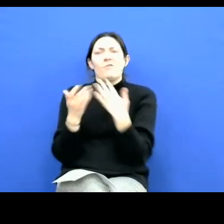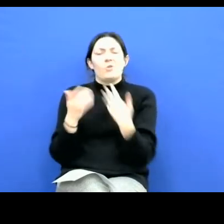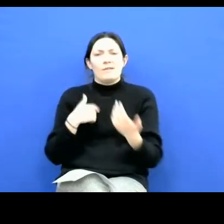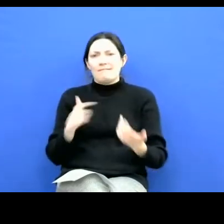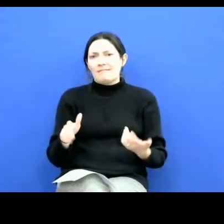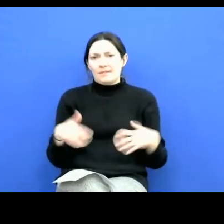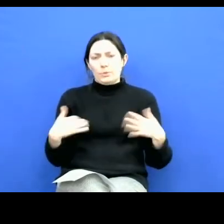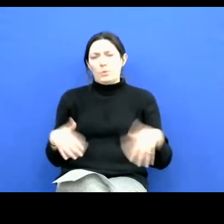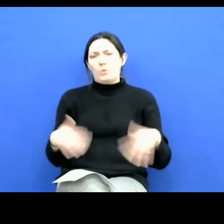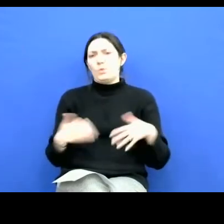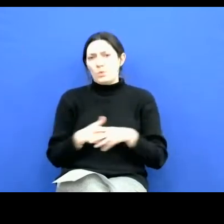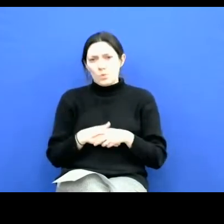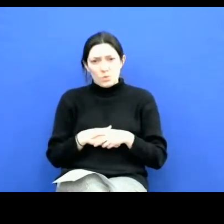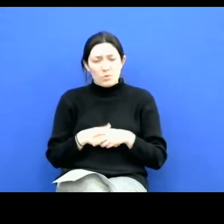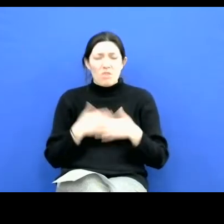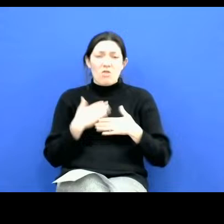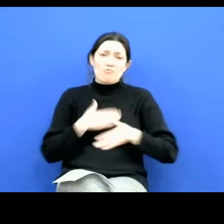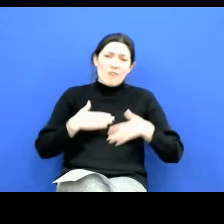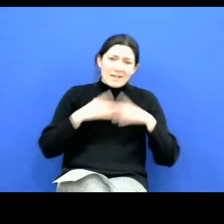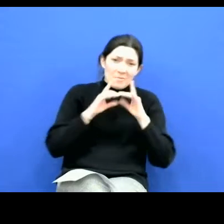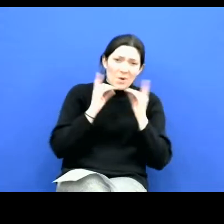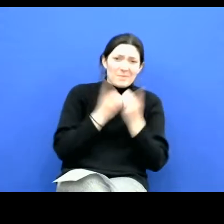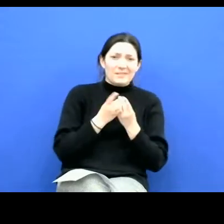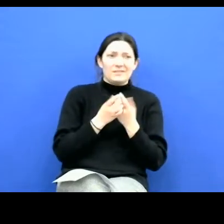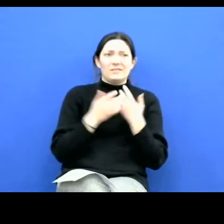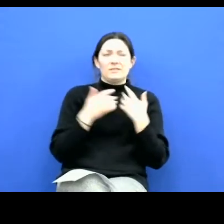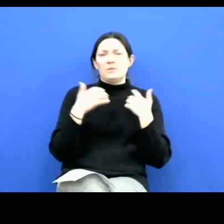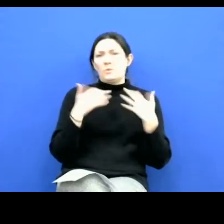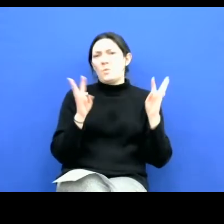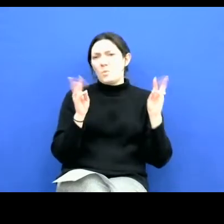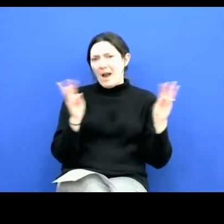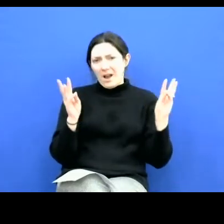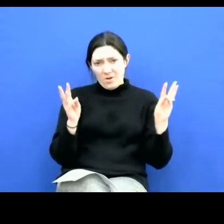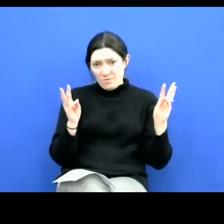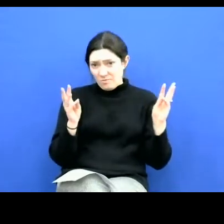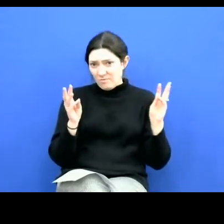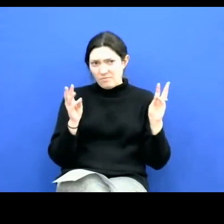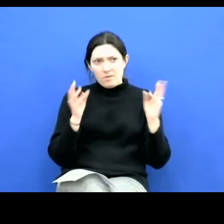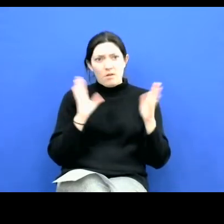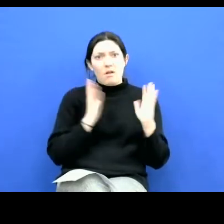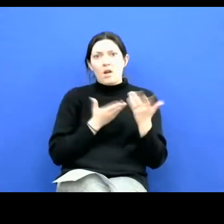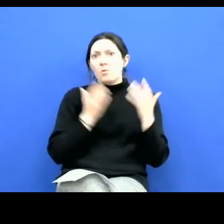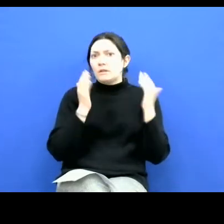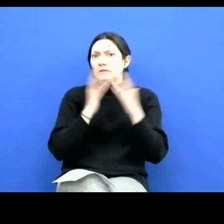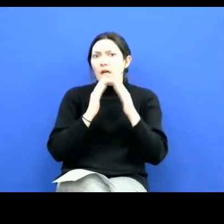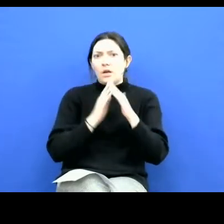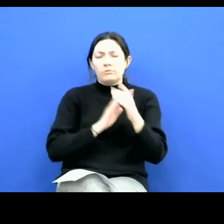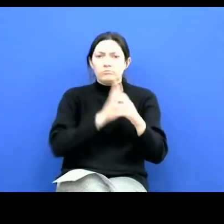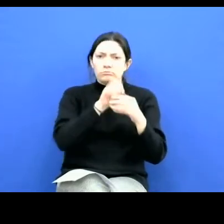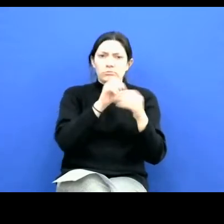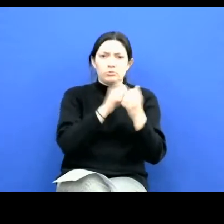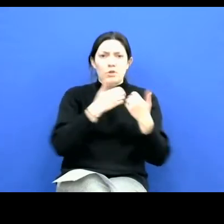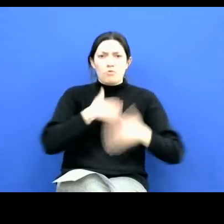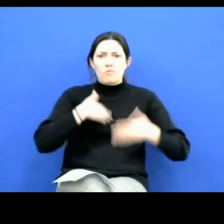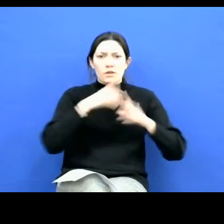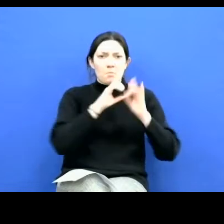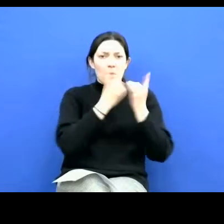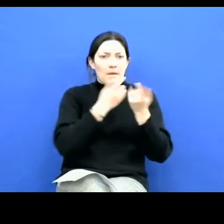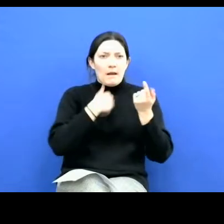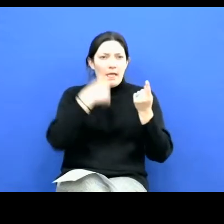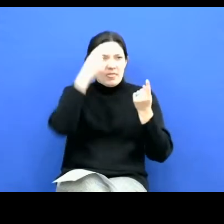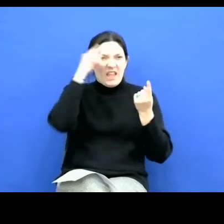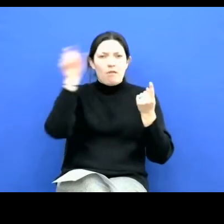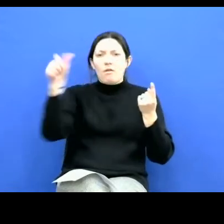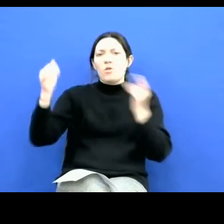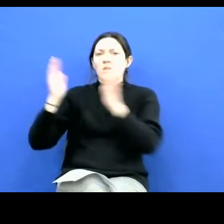needed. The rec department, I mean, wow, the things that our town does with the rec department, I don't think any other town does what we